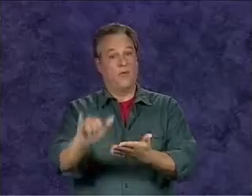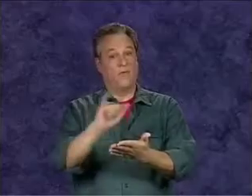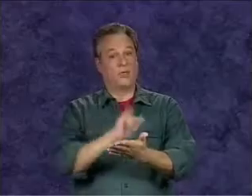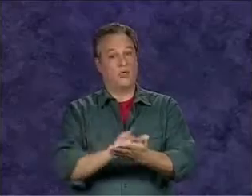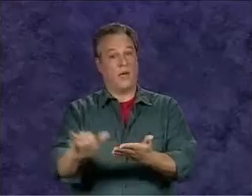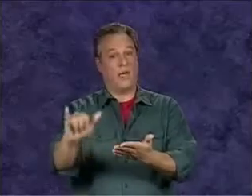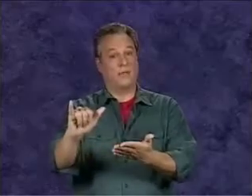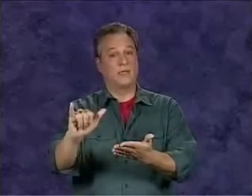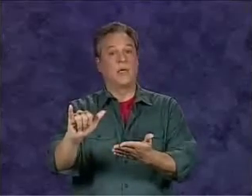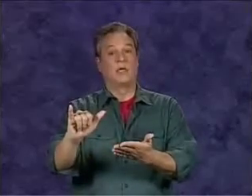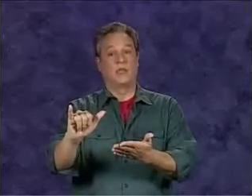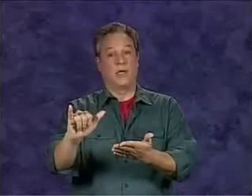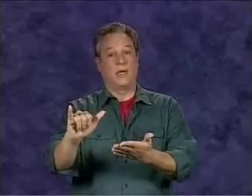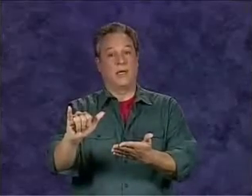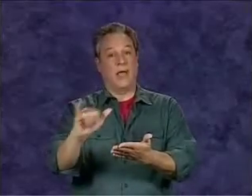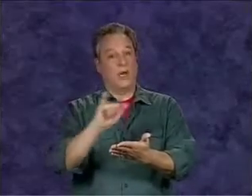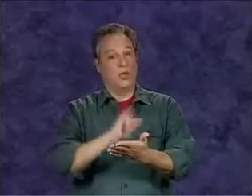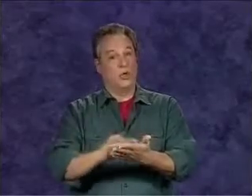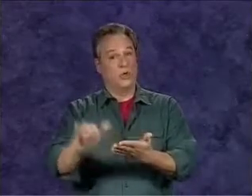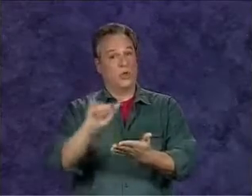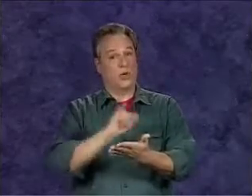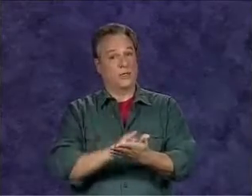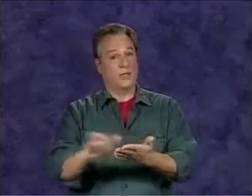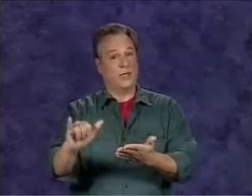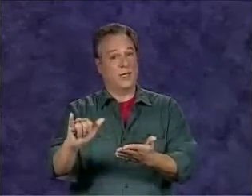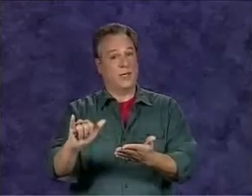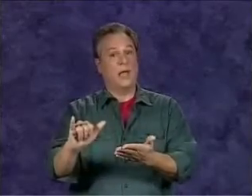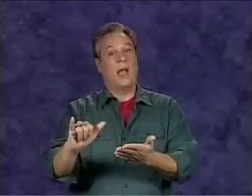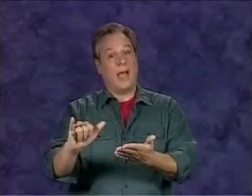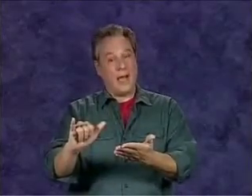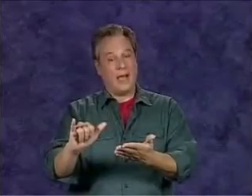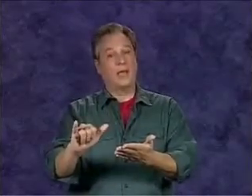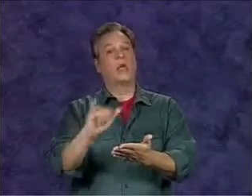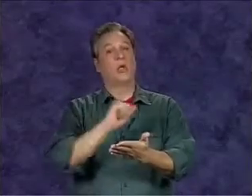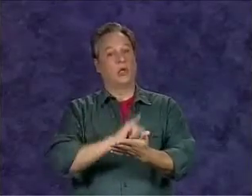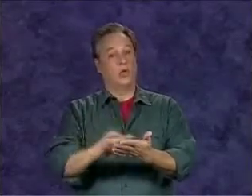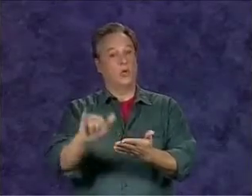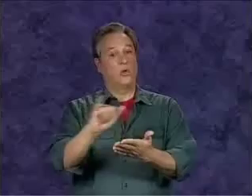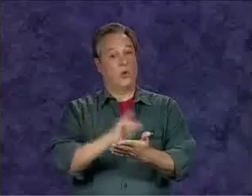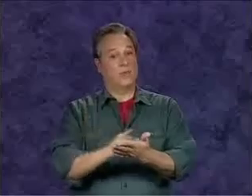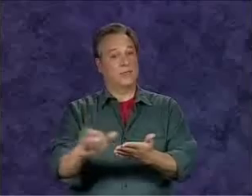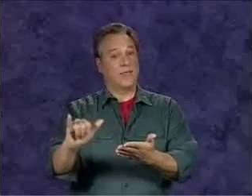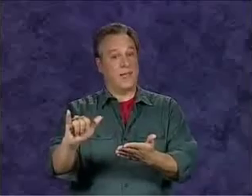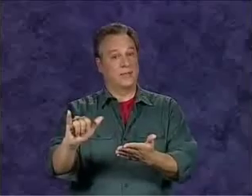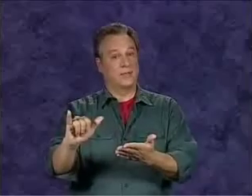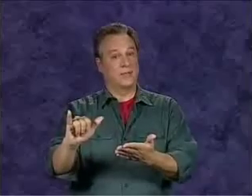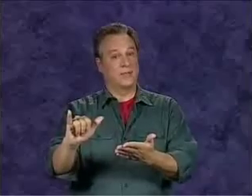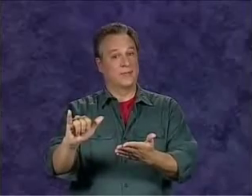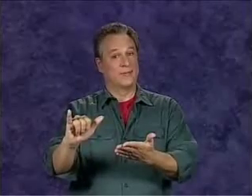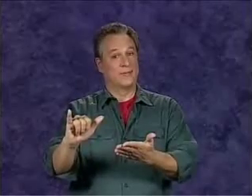it twice to indicate New York City and New York State.